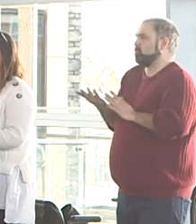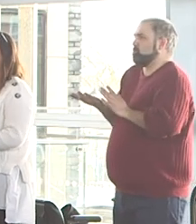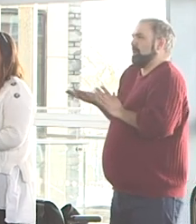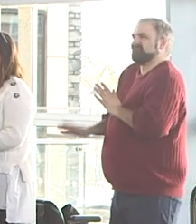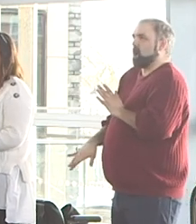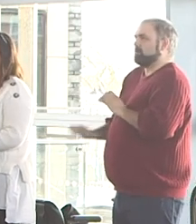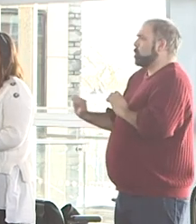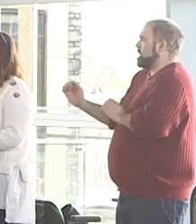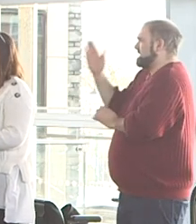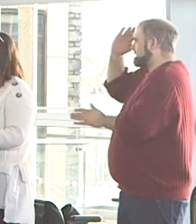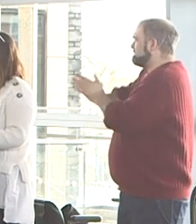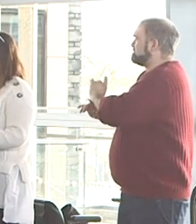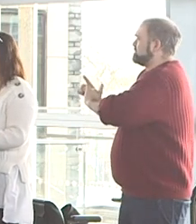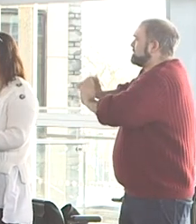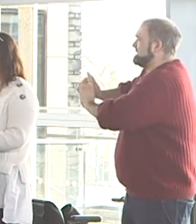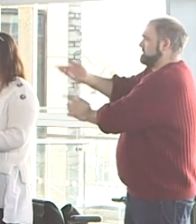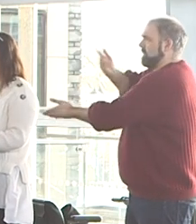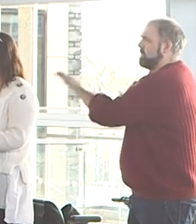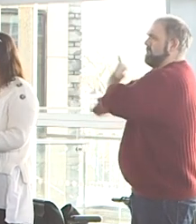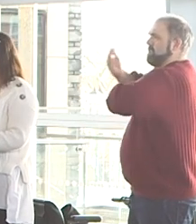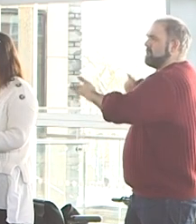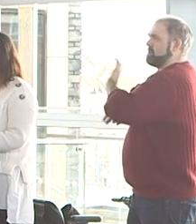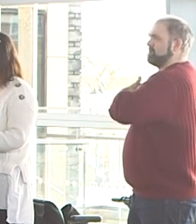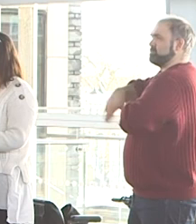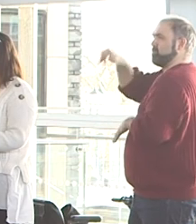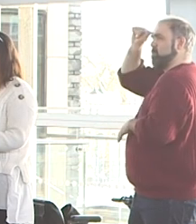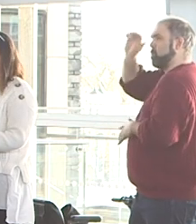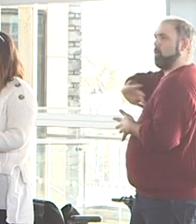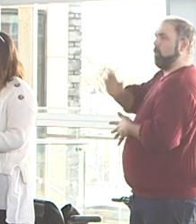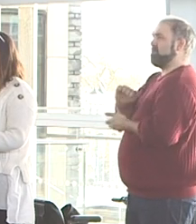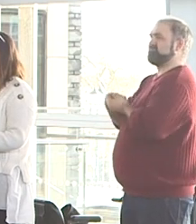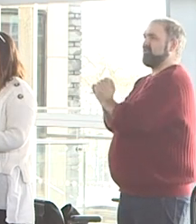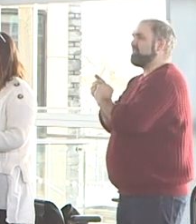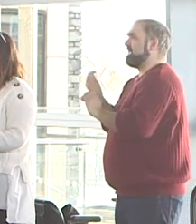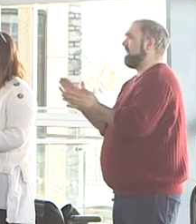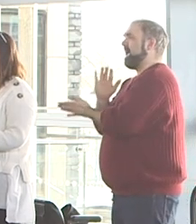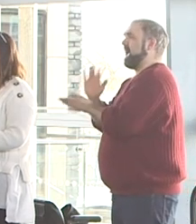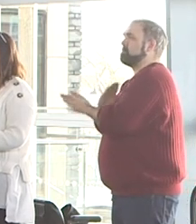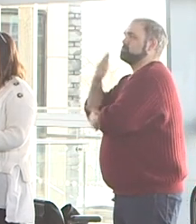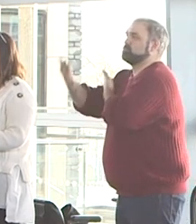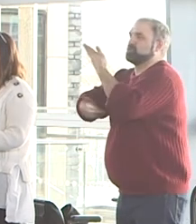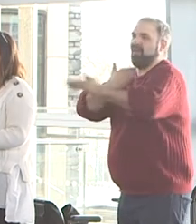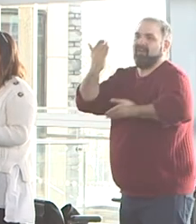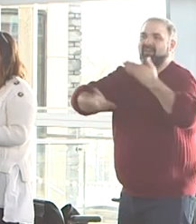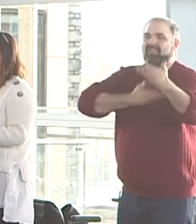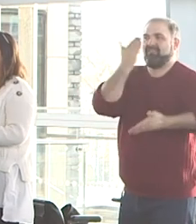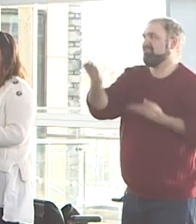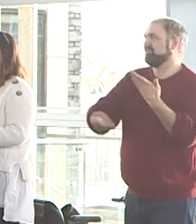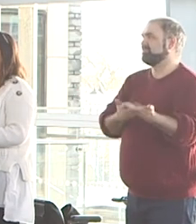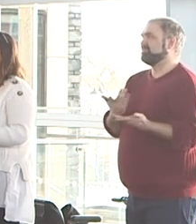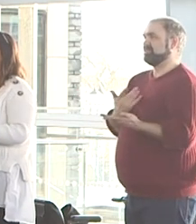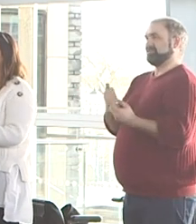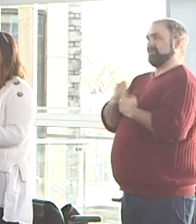from, what our experiences are. And we all know that we're very friendly and we're very happy to share. So being